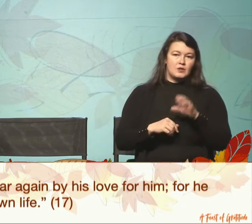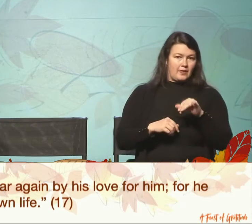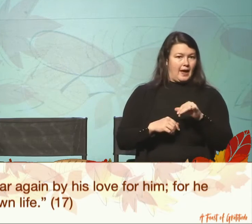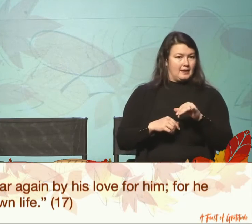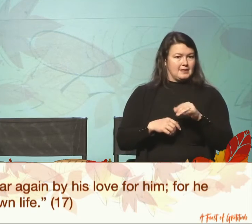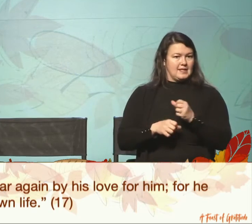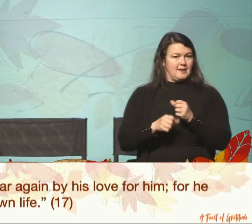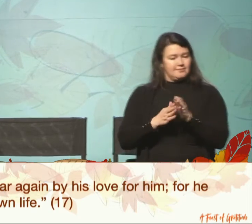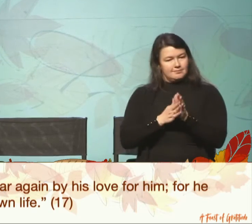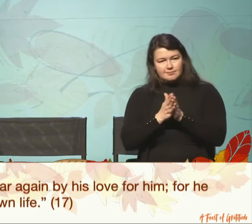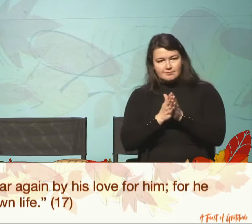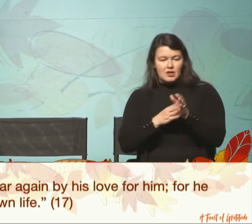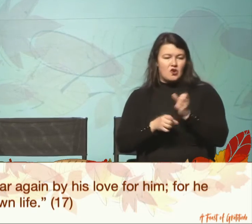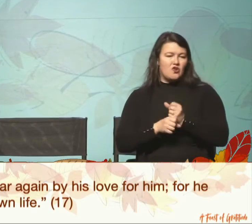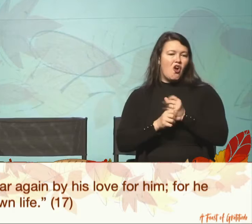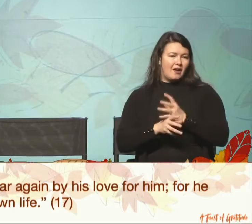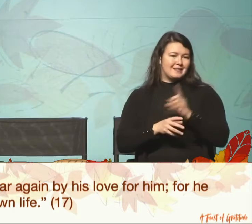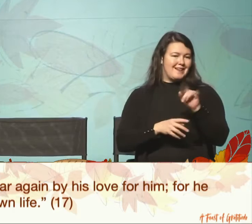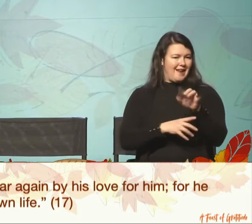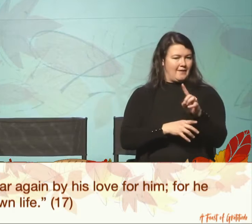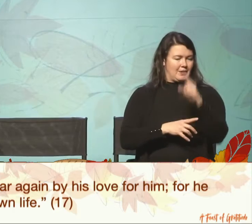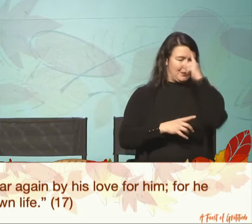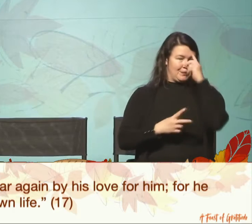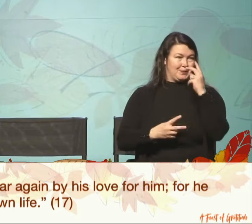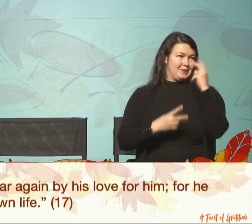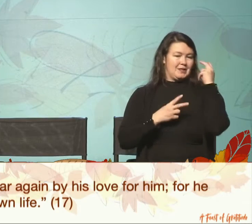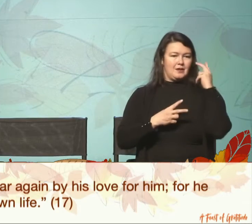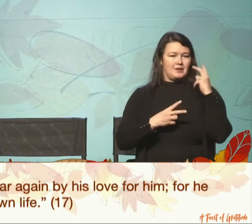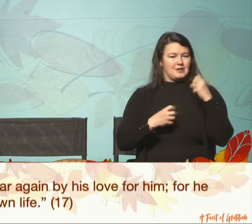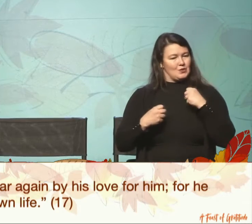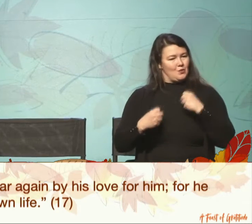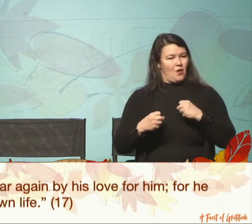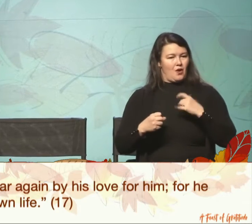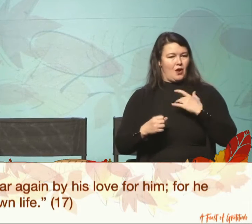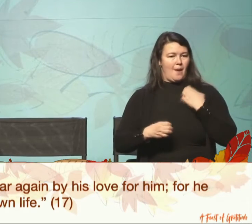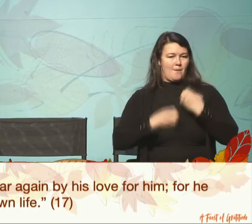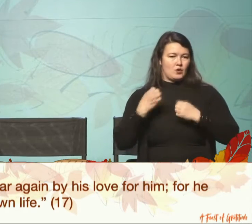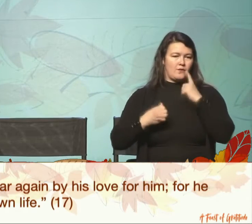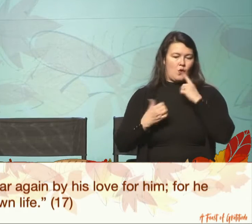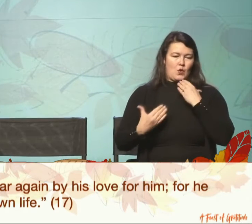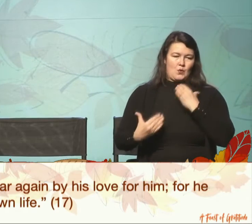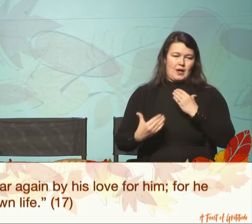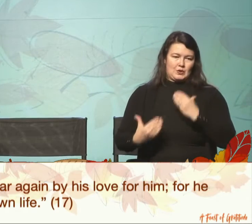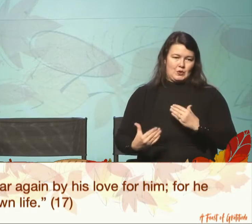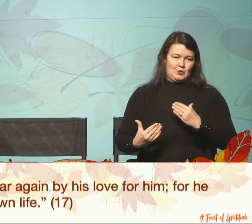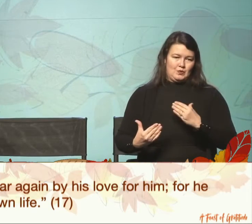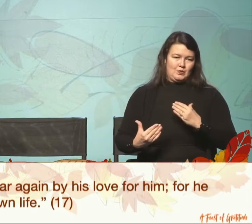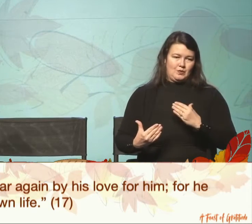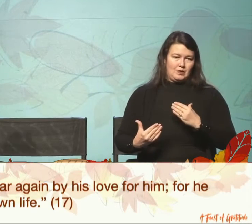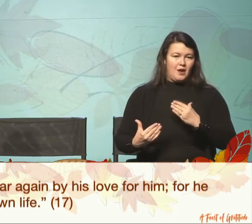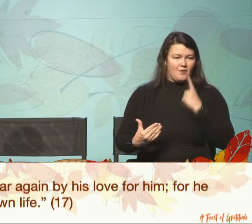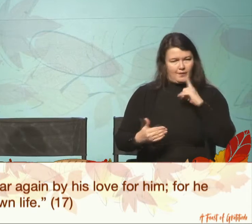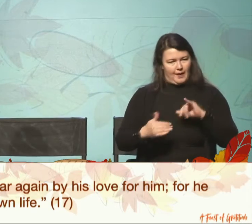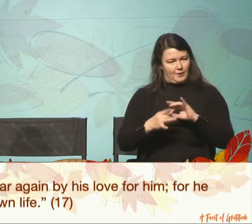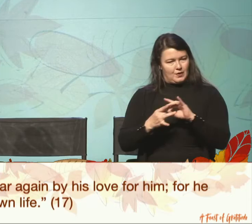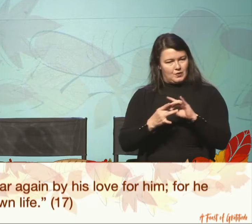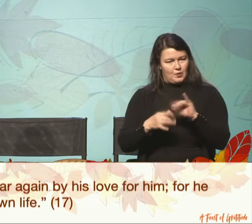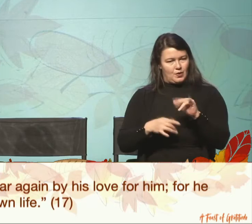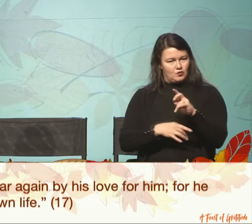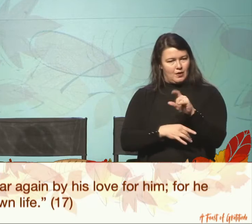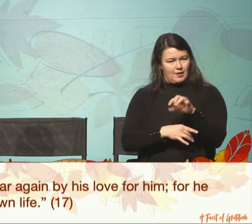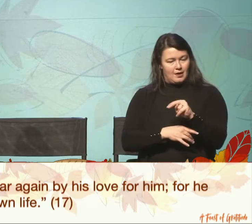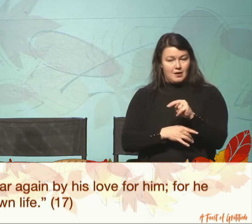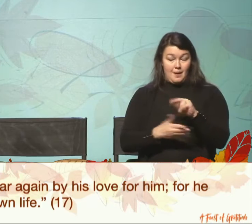driving all of this for David, is this immense emotion of gratitude, which is turning into actions of